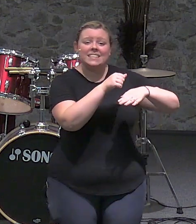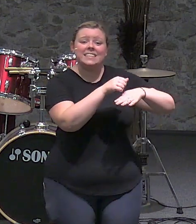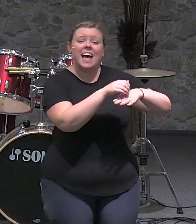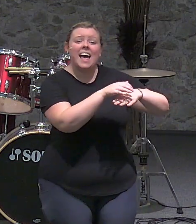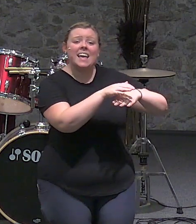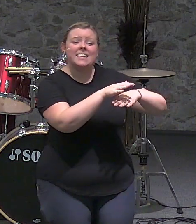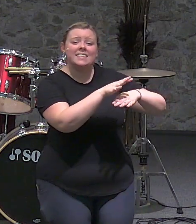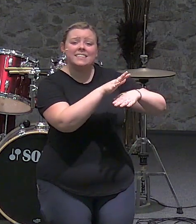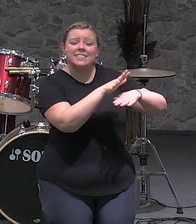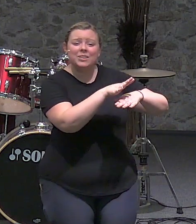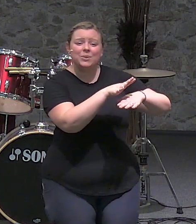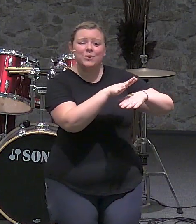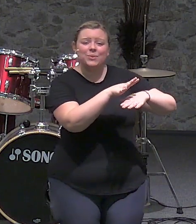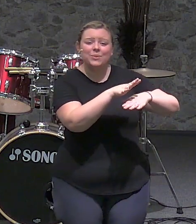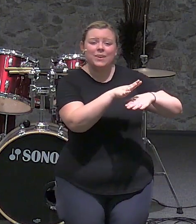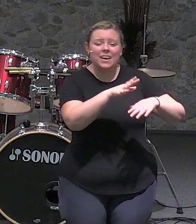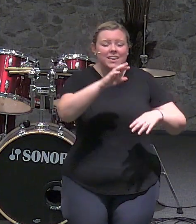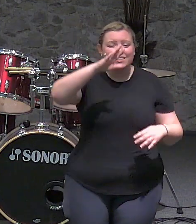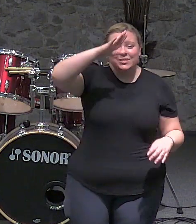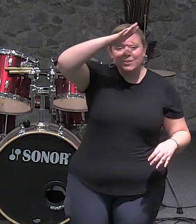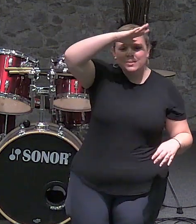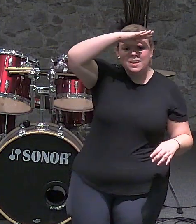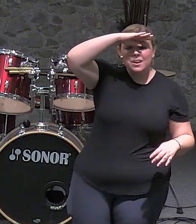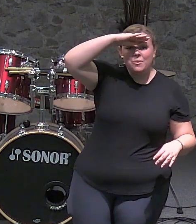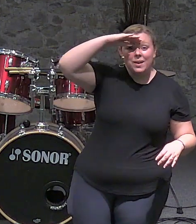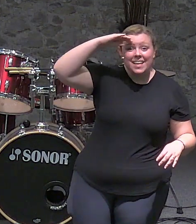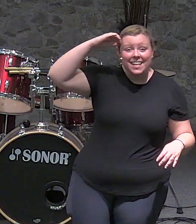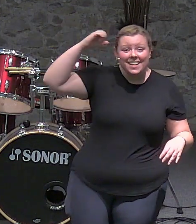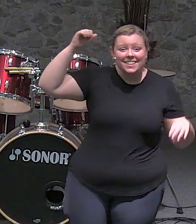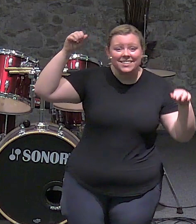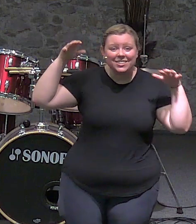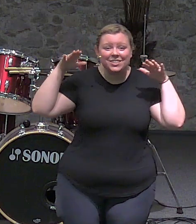If he sends you to the